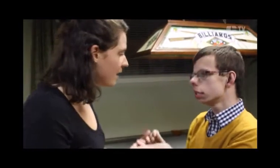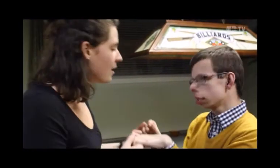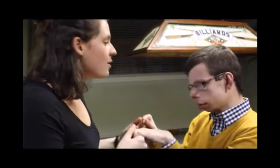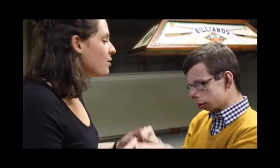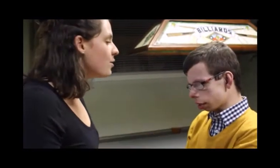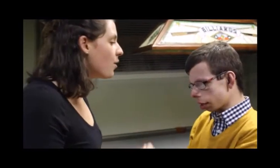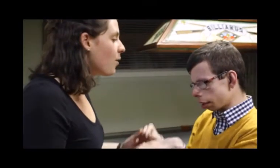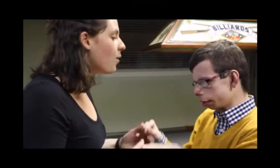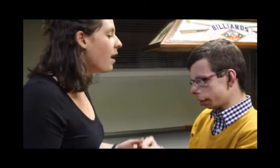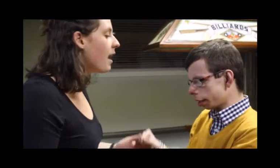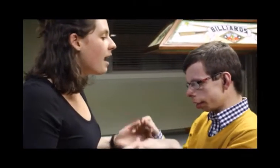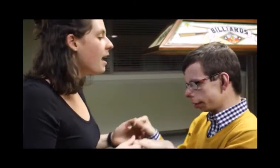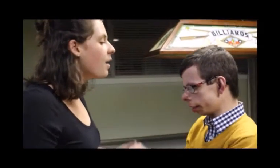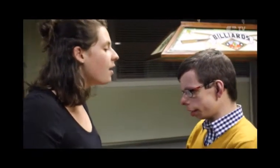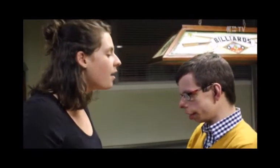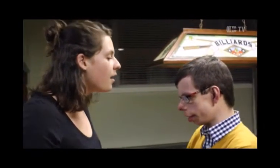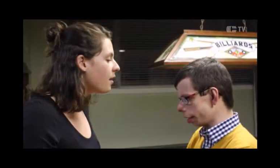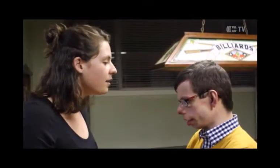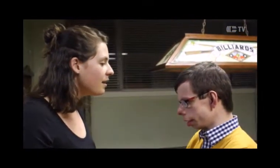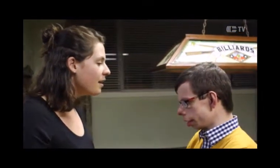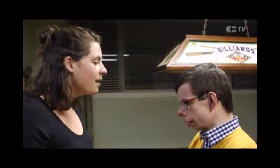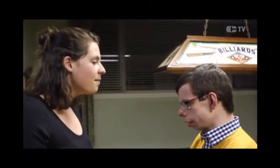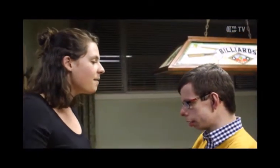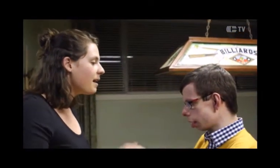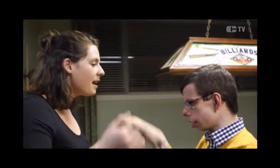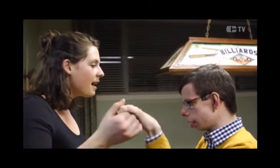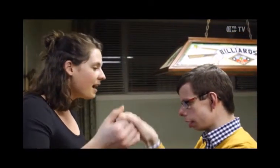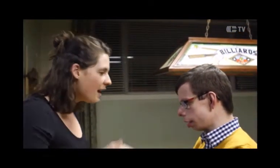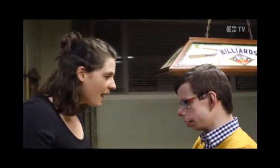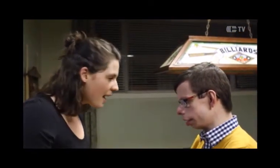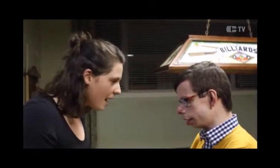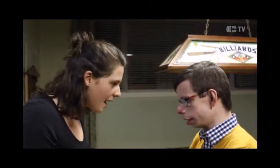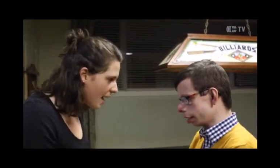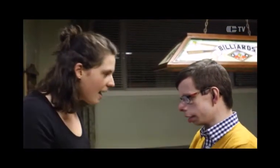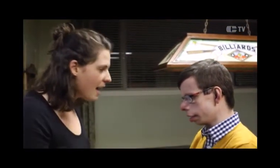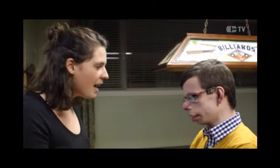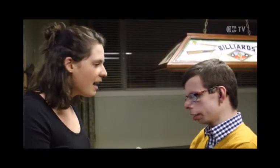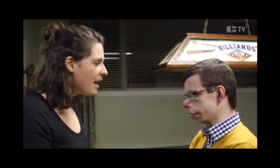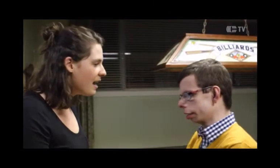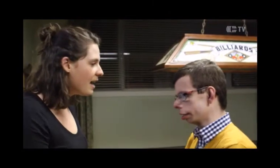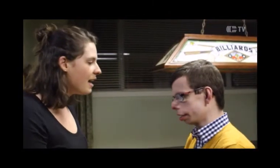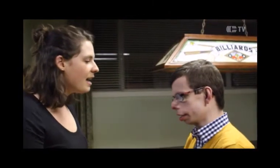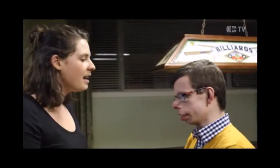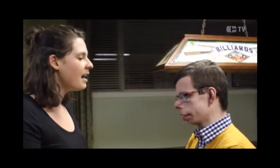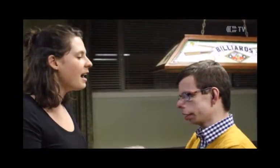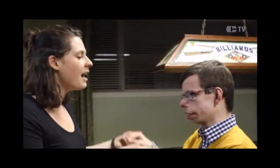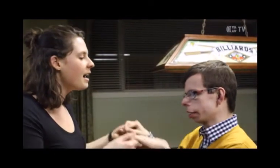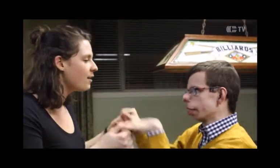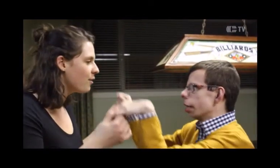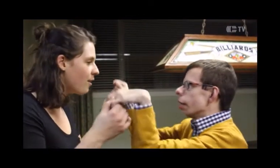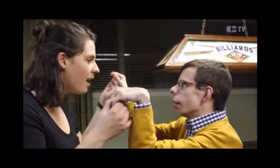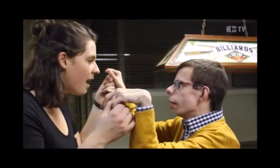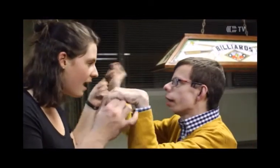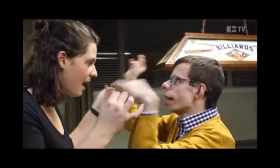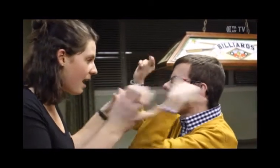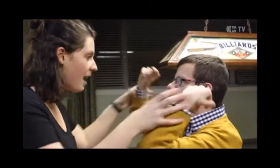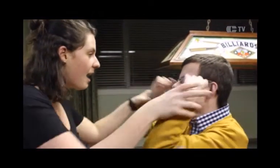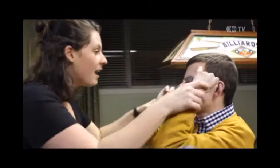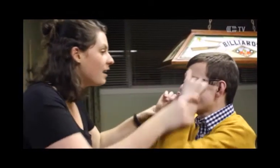mistaken. So I hung my head and I